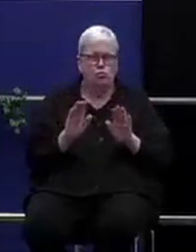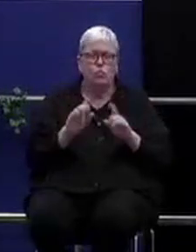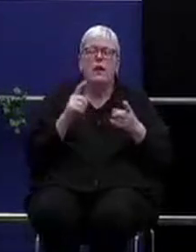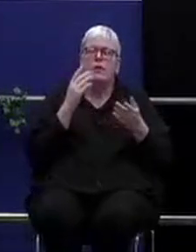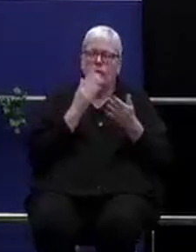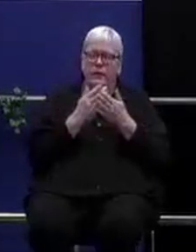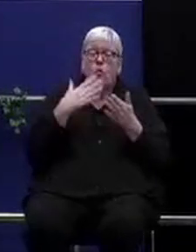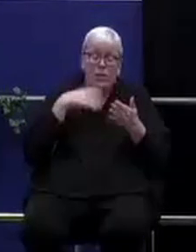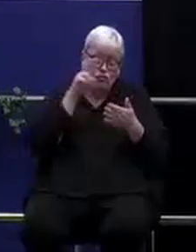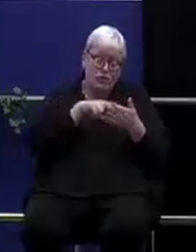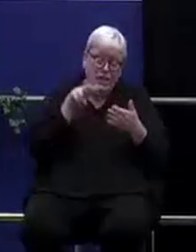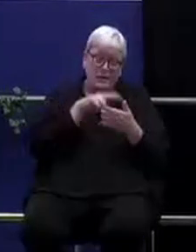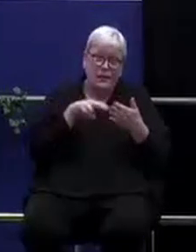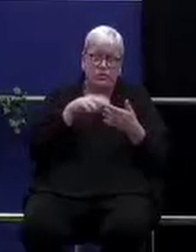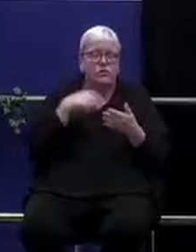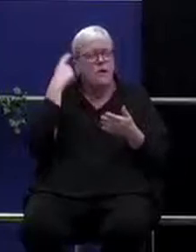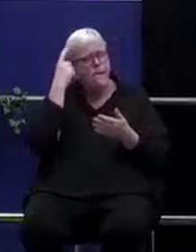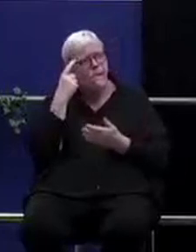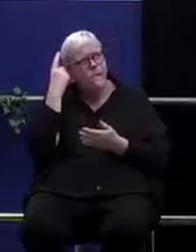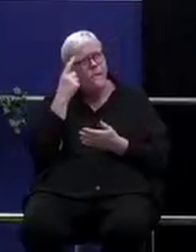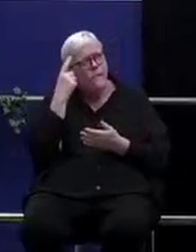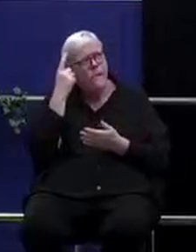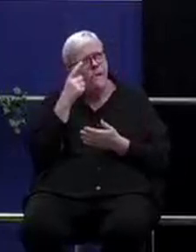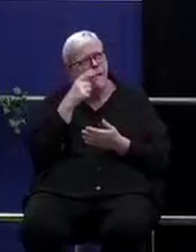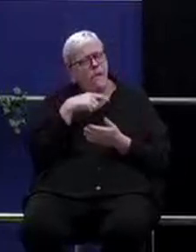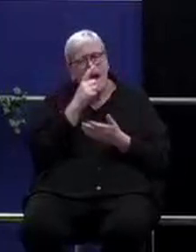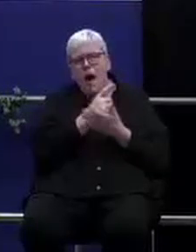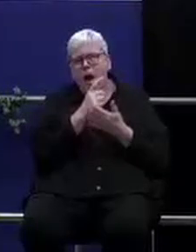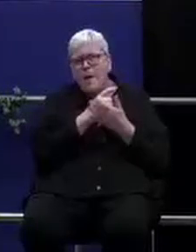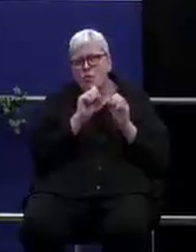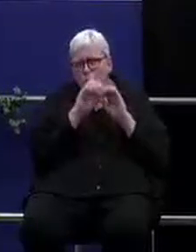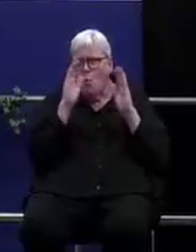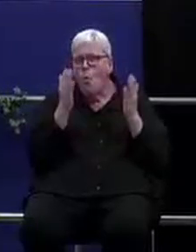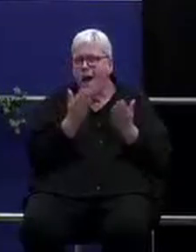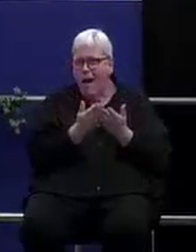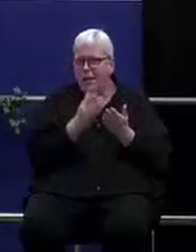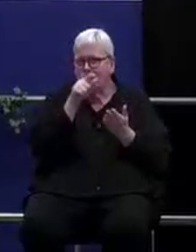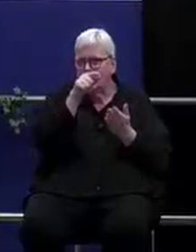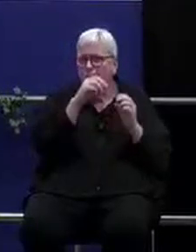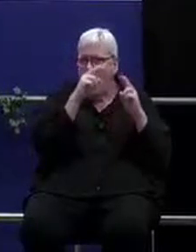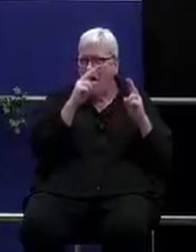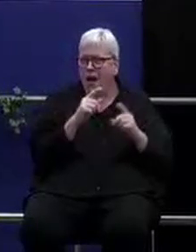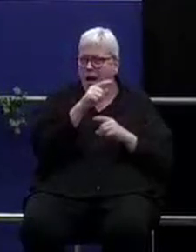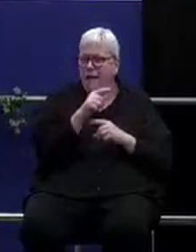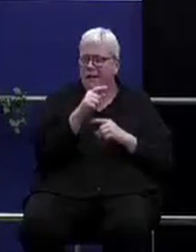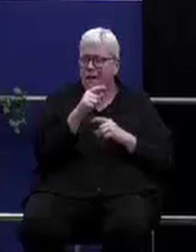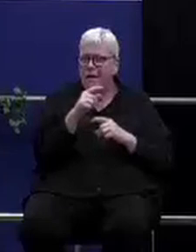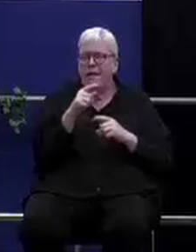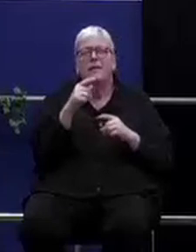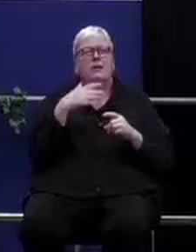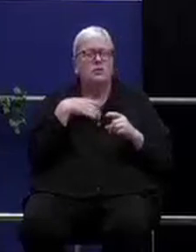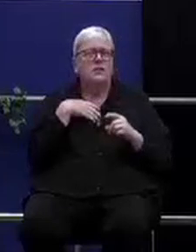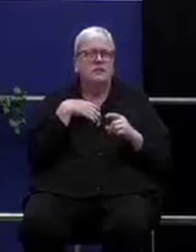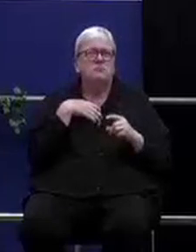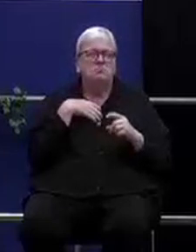the reader to come away still thinking about the characters and the world of the bunker. Since then, I've realised some people don't like